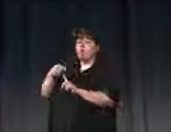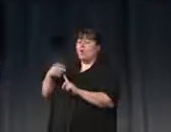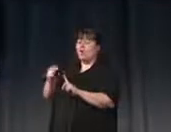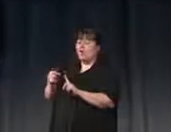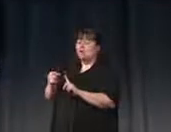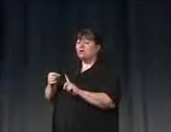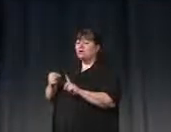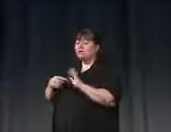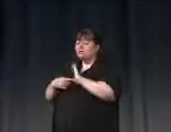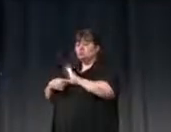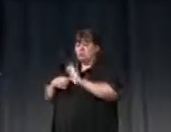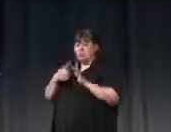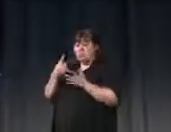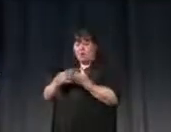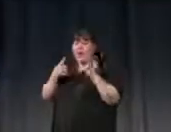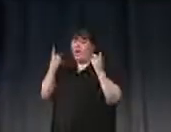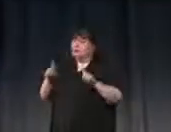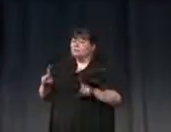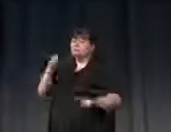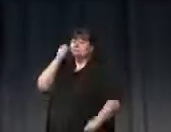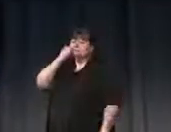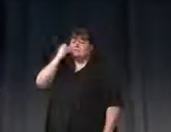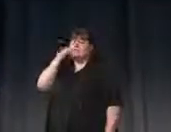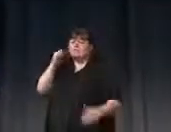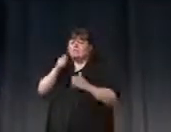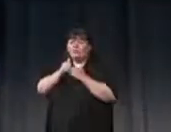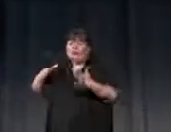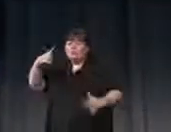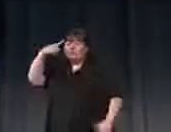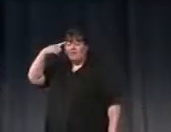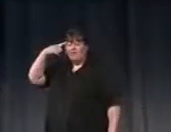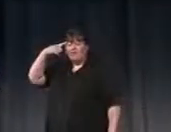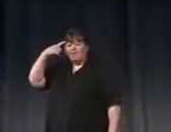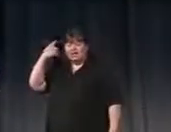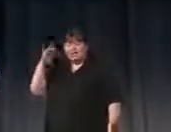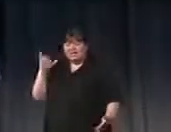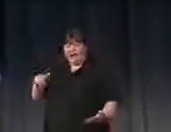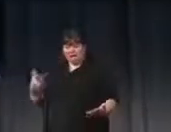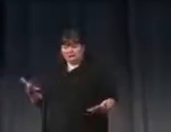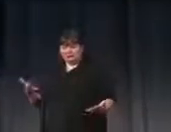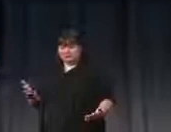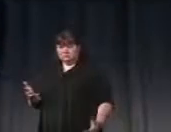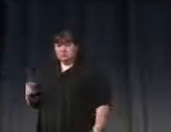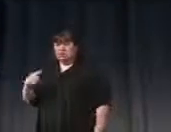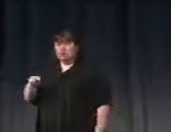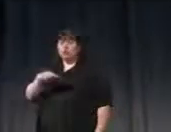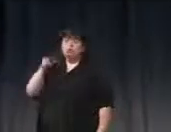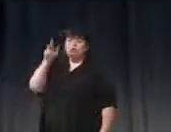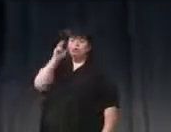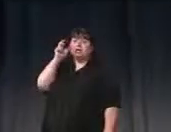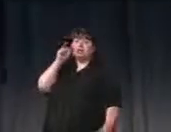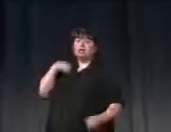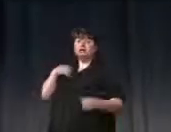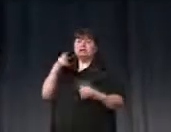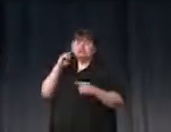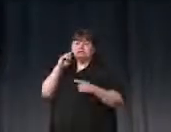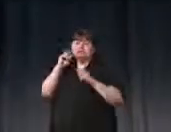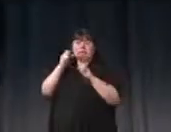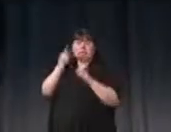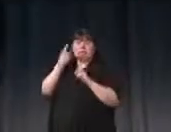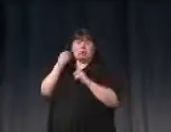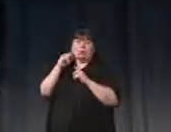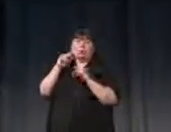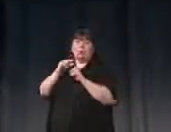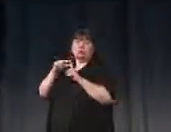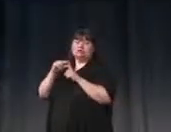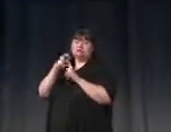to point out what we do every day without really thinking about it. And that is that you were able to listen to that and understand that there were people